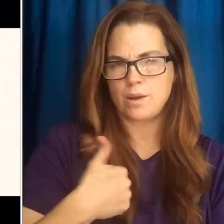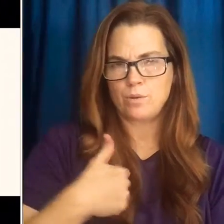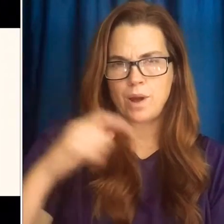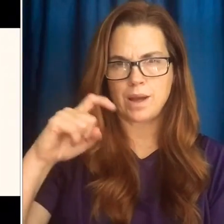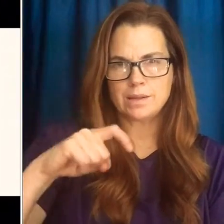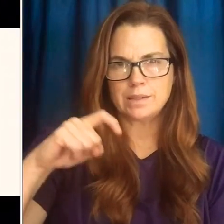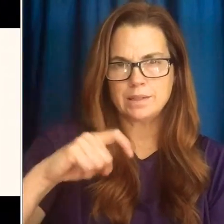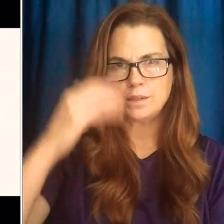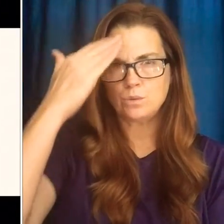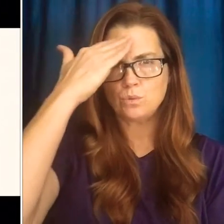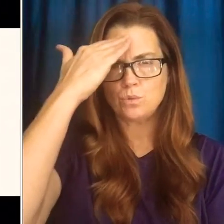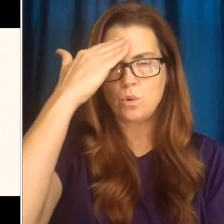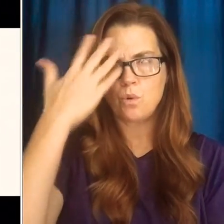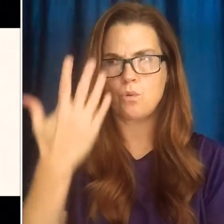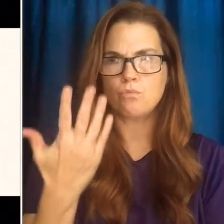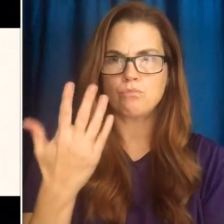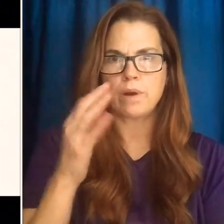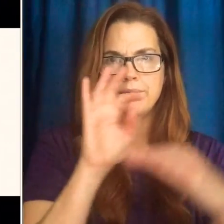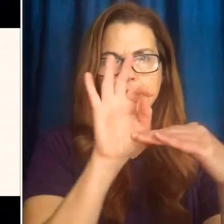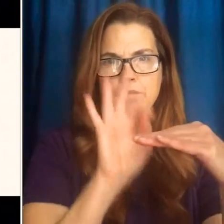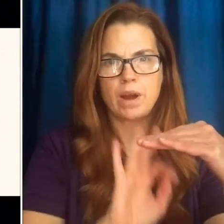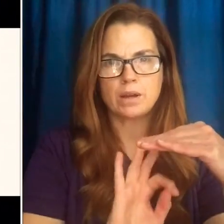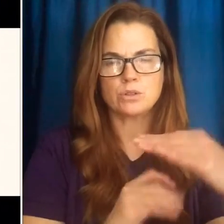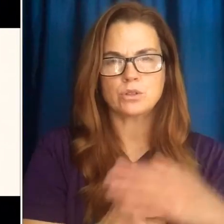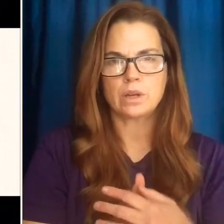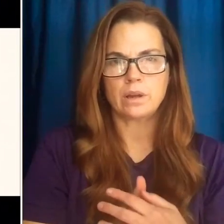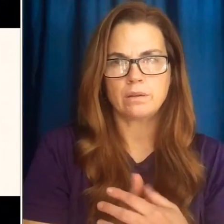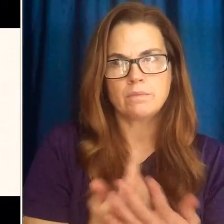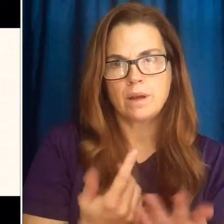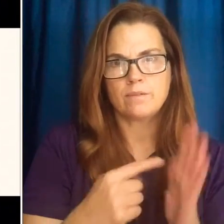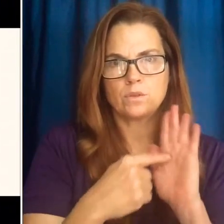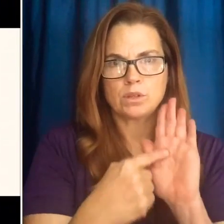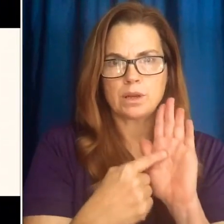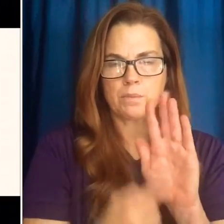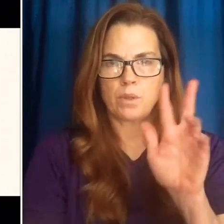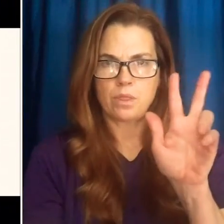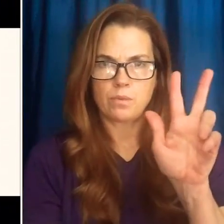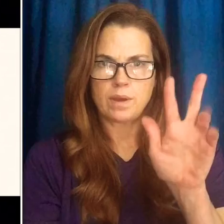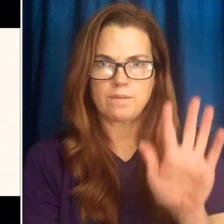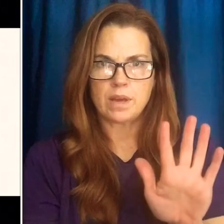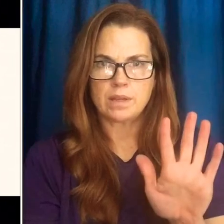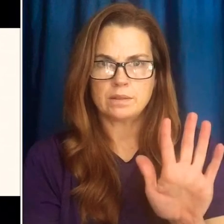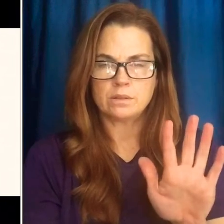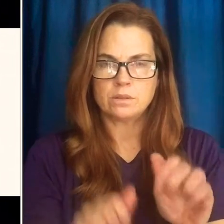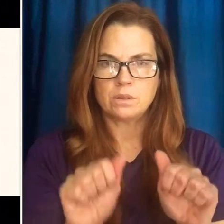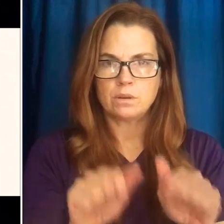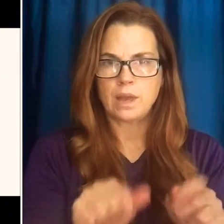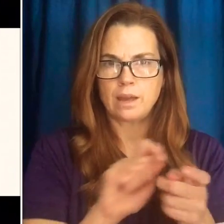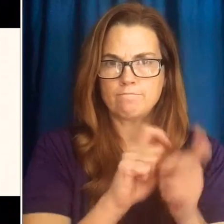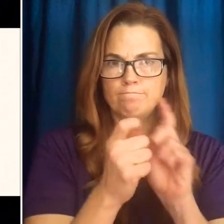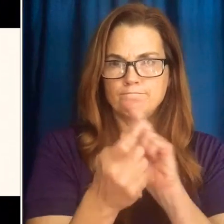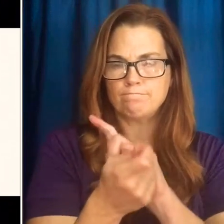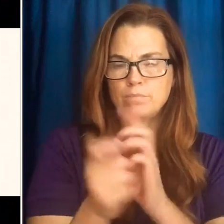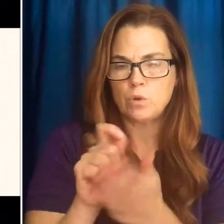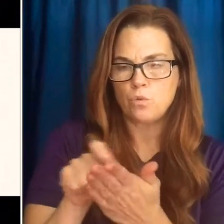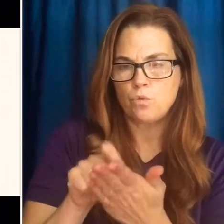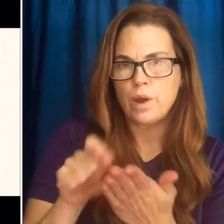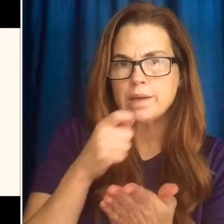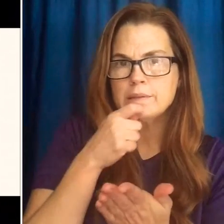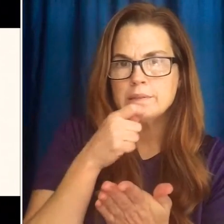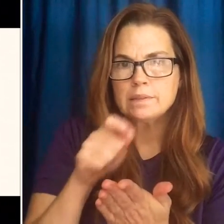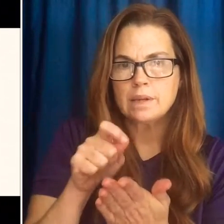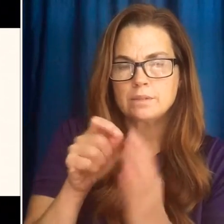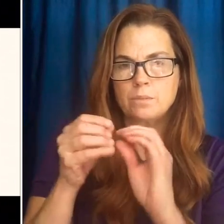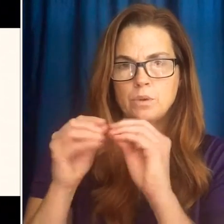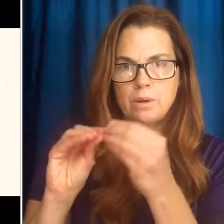3/5, can be rewritten as a decimal of an equivalent value? Well, the first